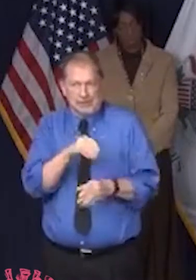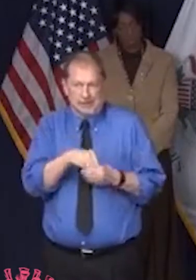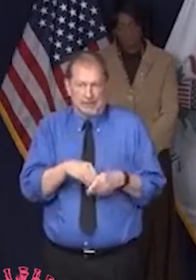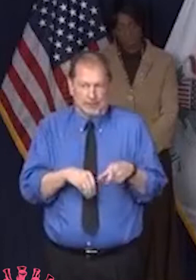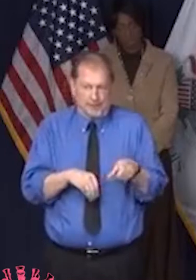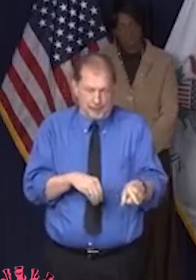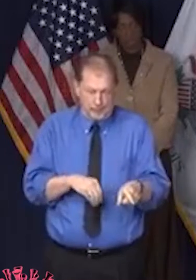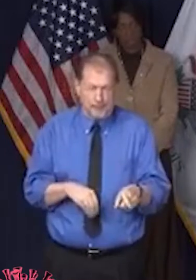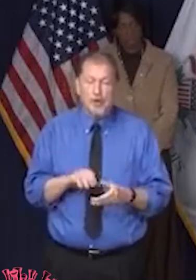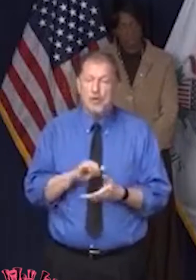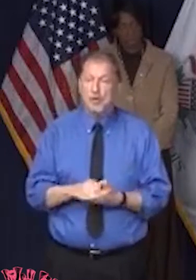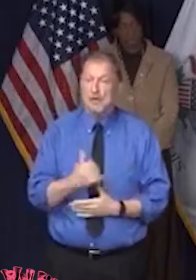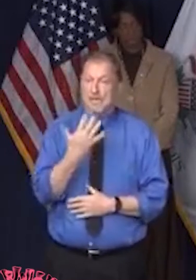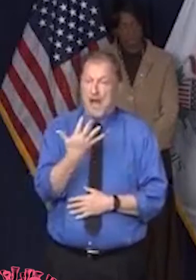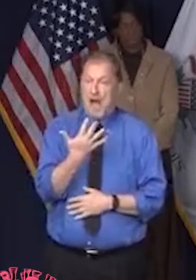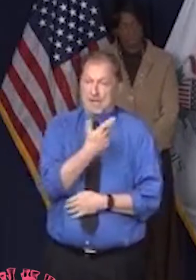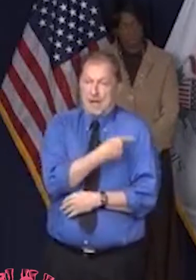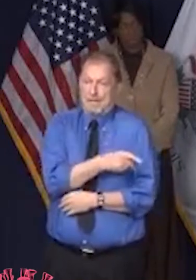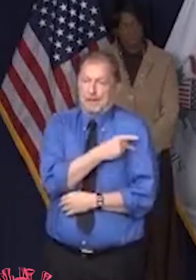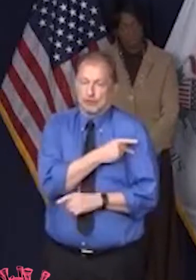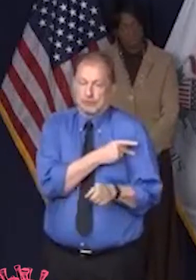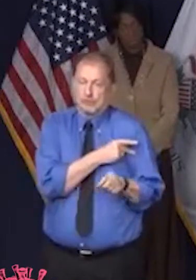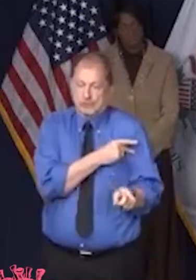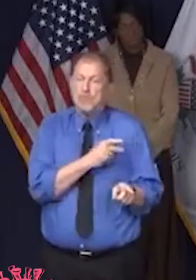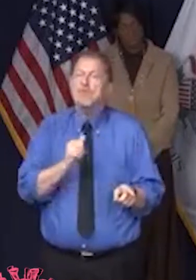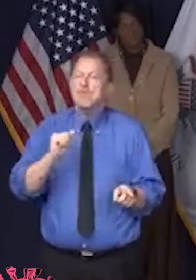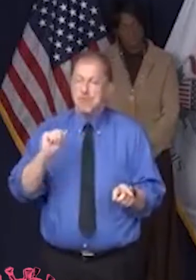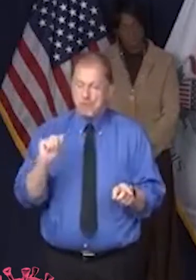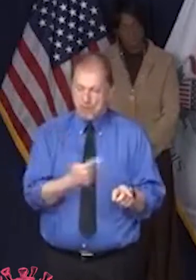are all people who have a low acuity